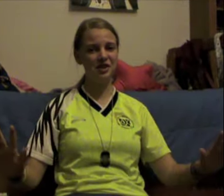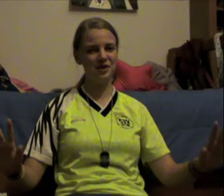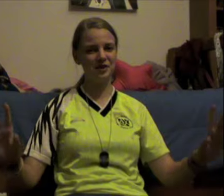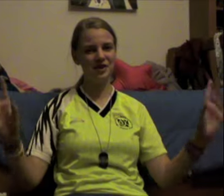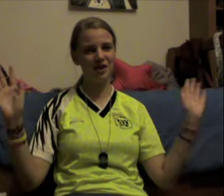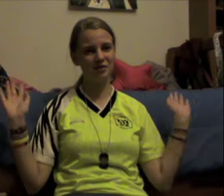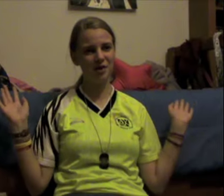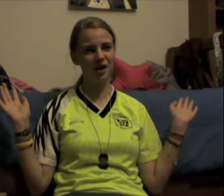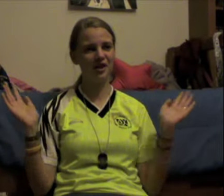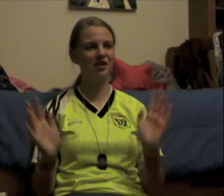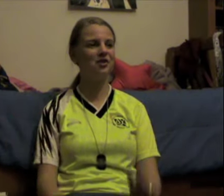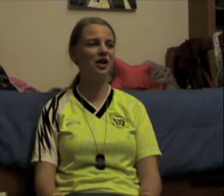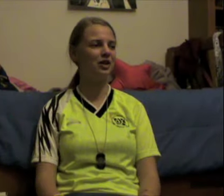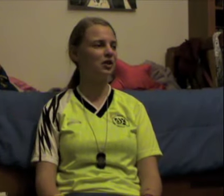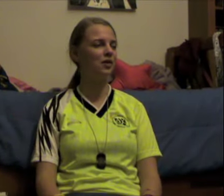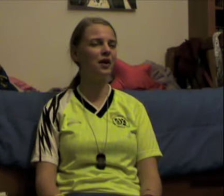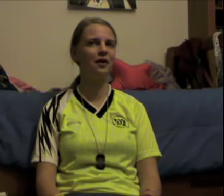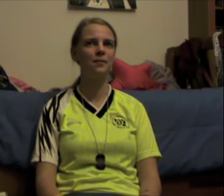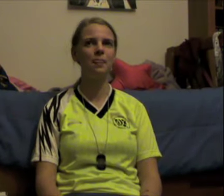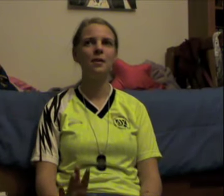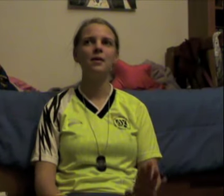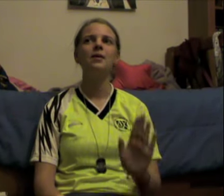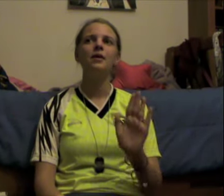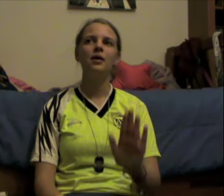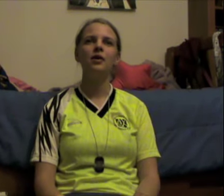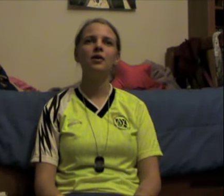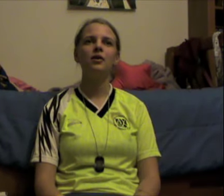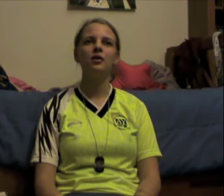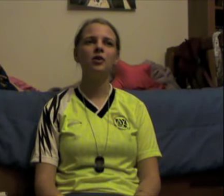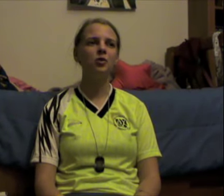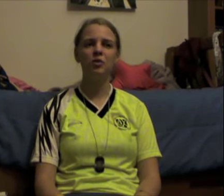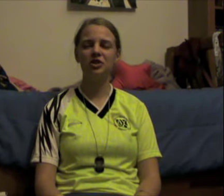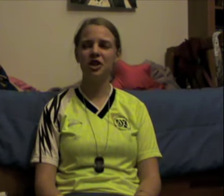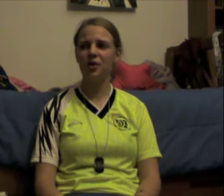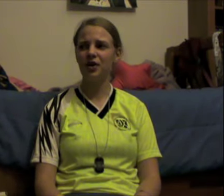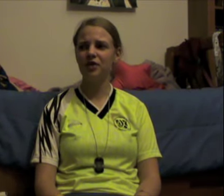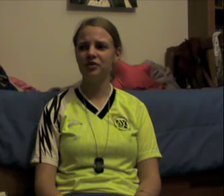know, FYI. Okay, going on. Was I going on?